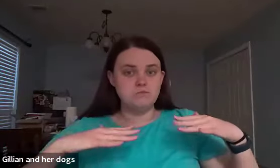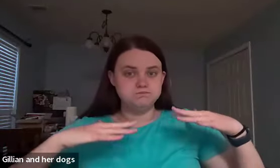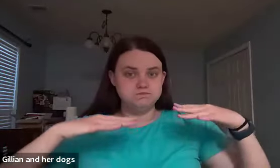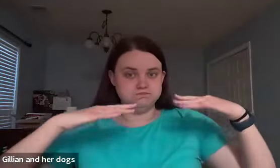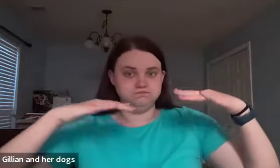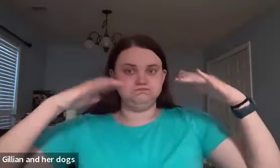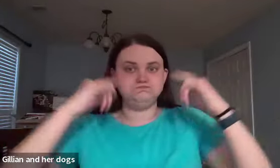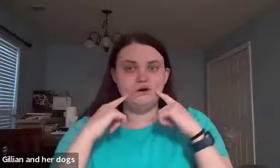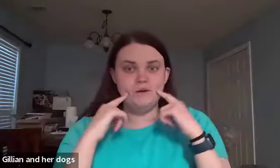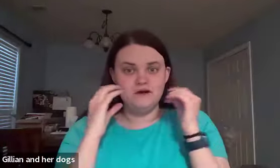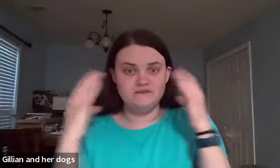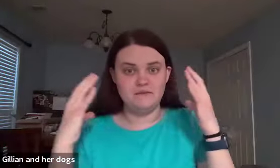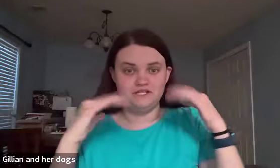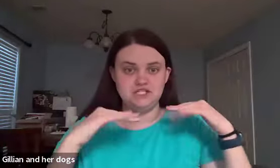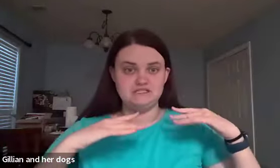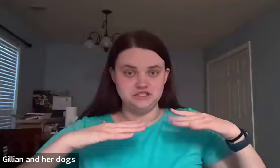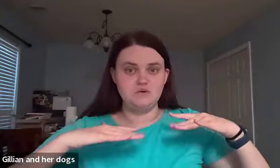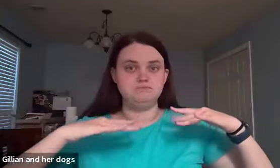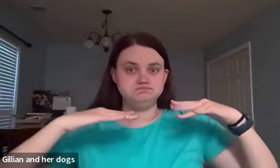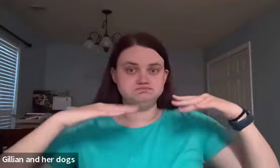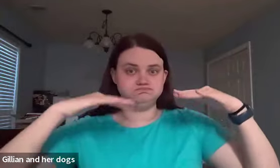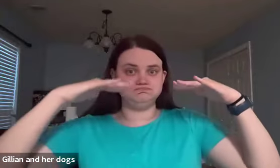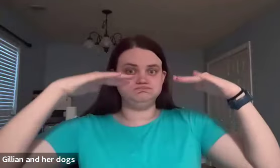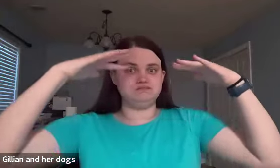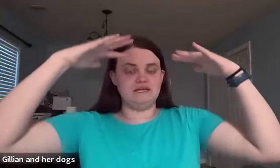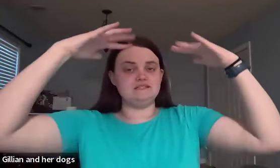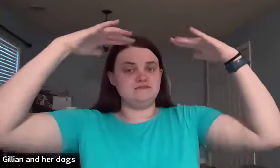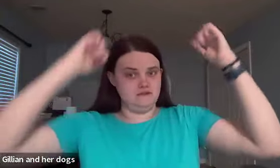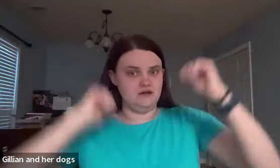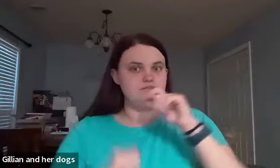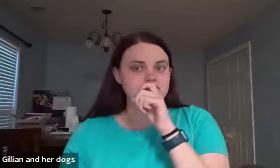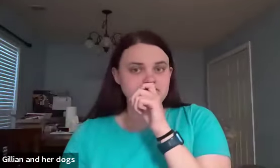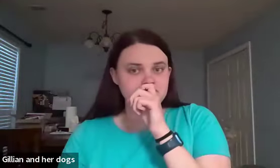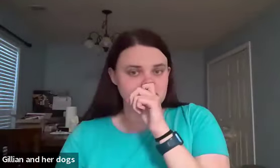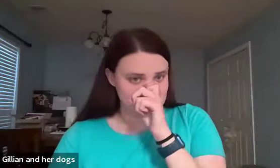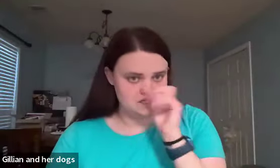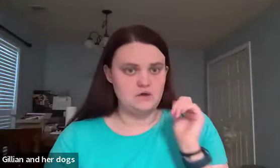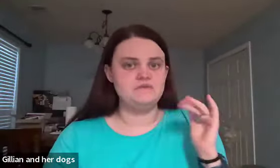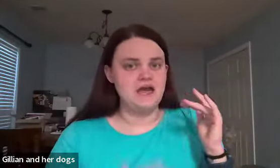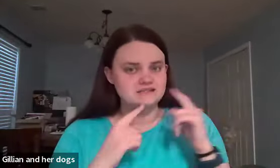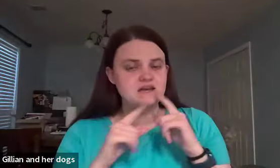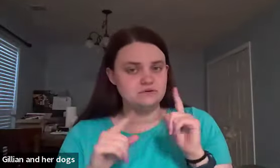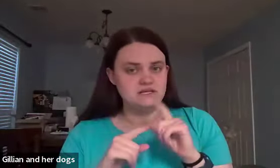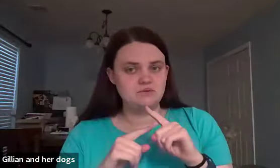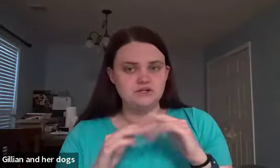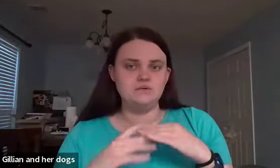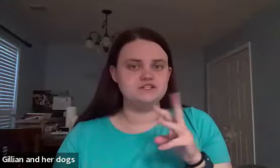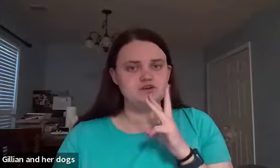like puffing out my cheeks, like showing like it's filling up. So that's kind of really important. You don't want to just